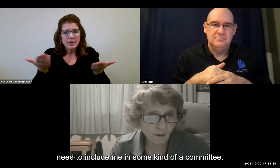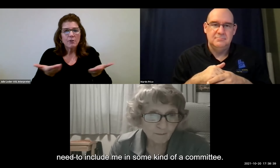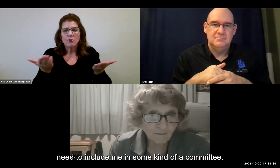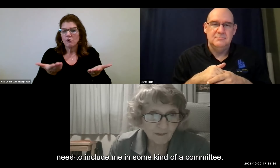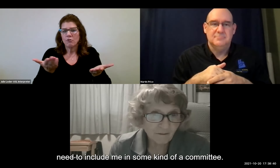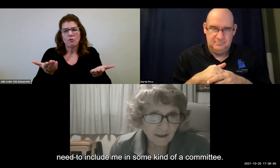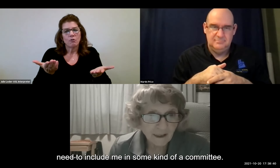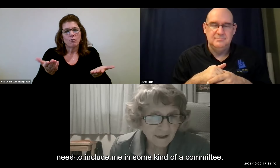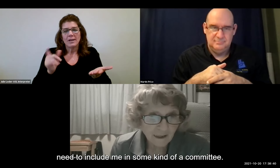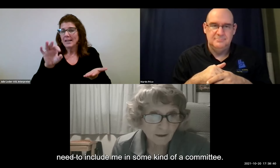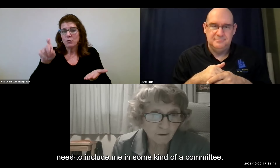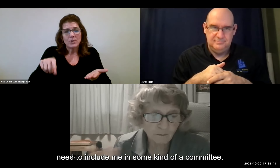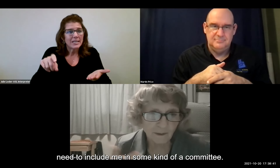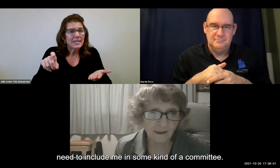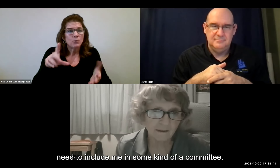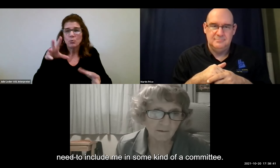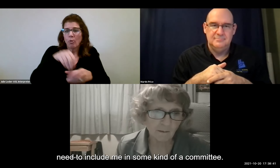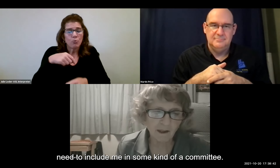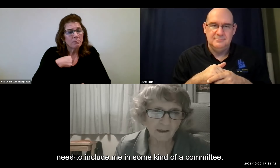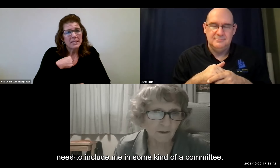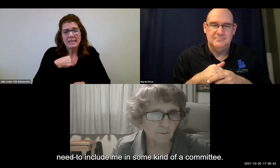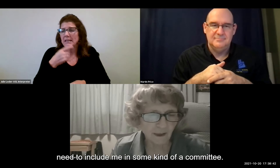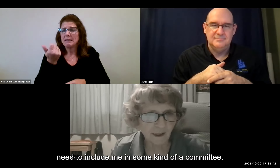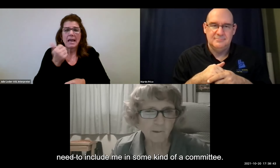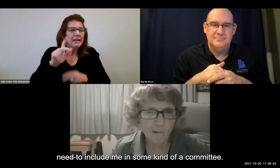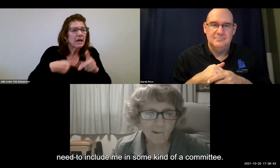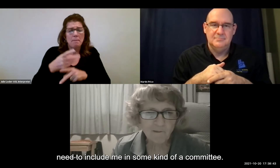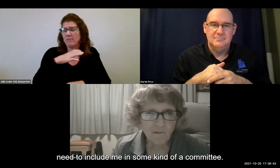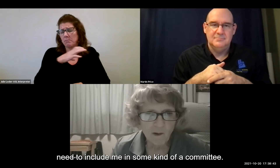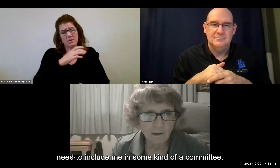you know, if you need to include me in some kind of a committee.